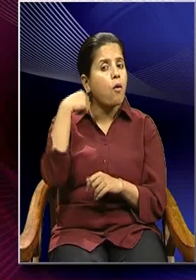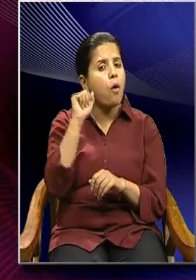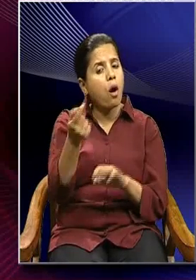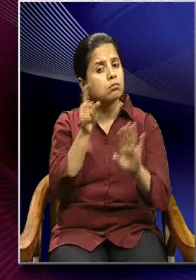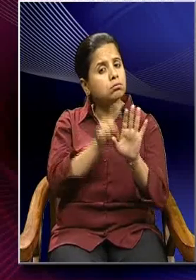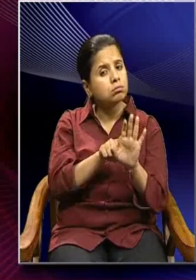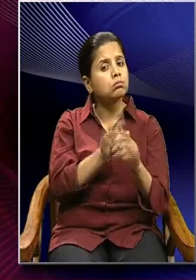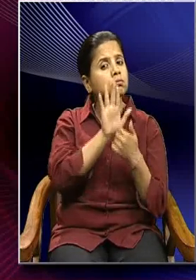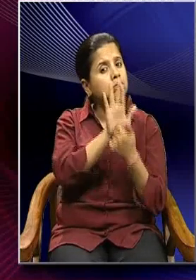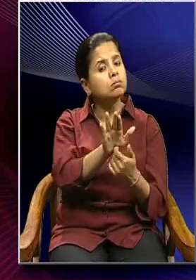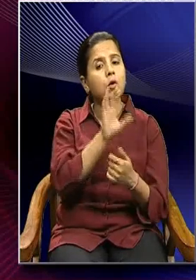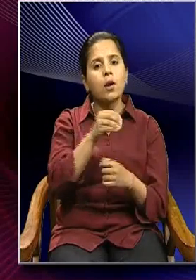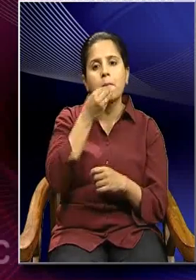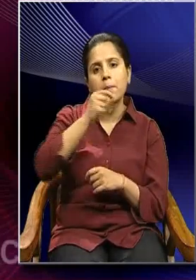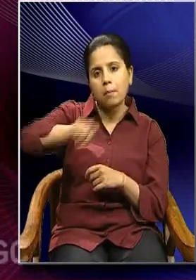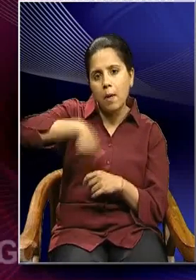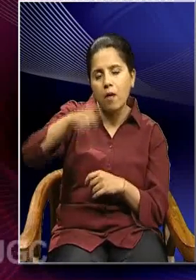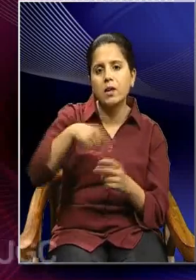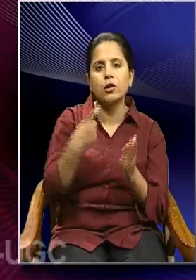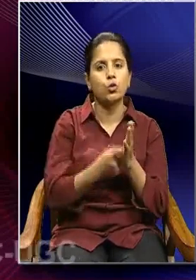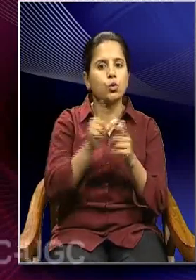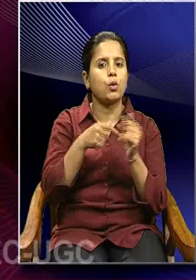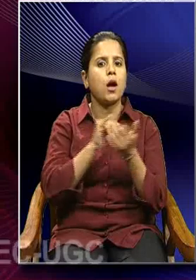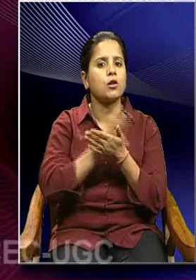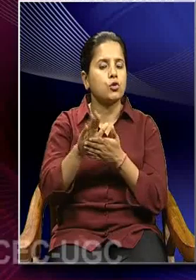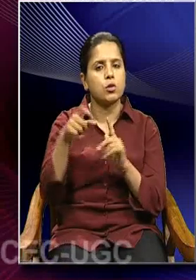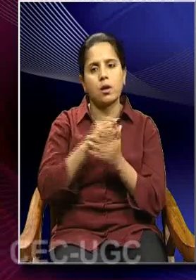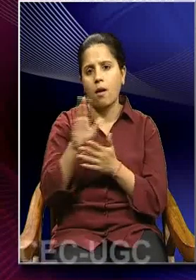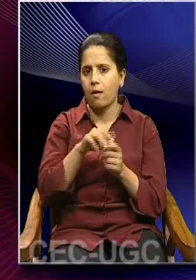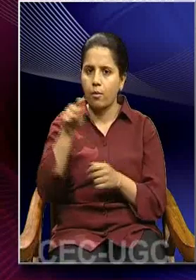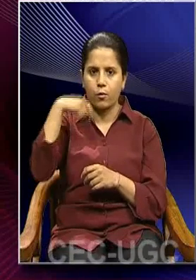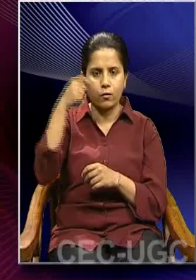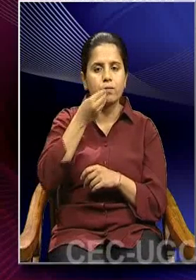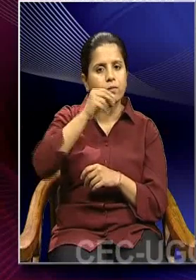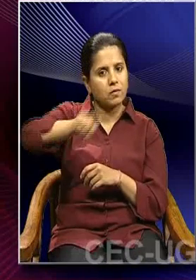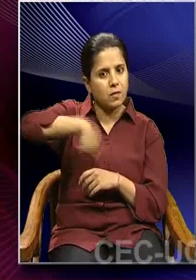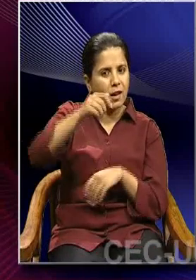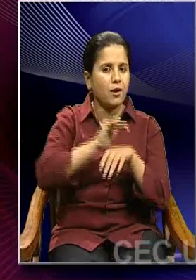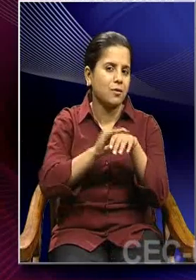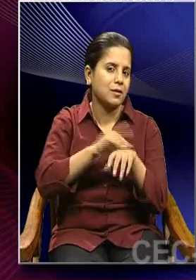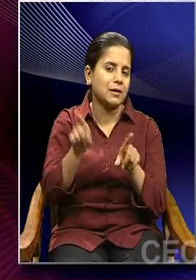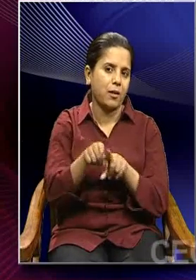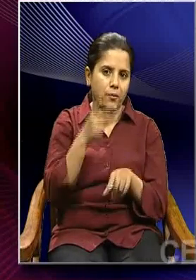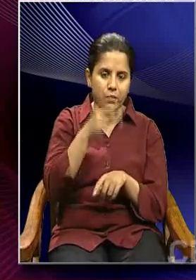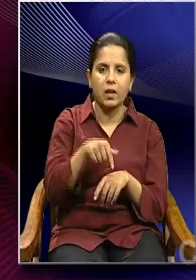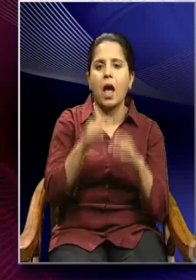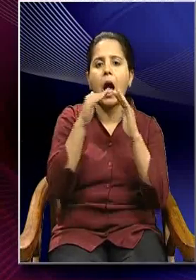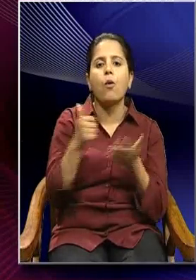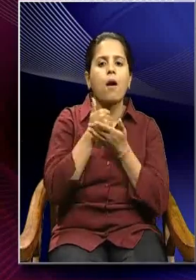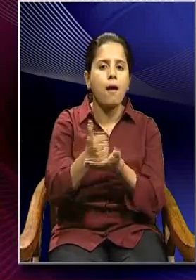in those films, that in Bawarchi, Rajesh Khanna was being shown as a Bawarchi or a household